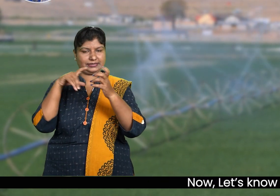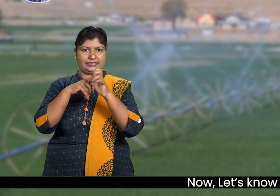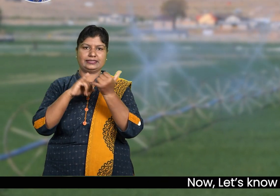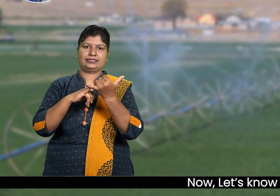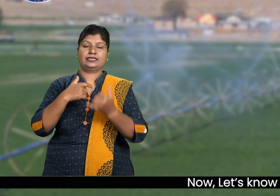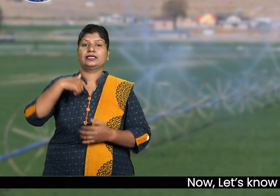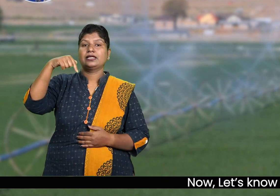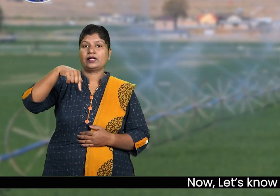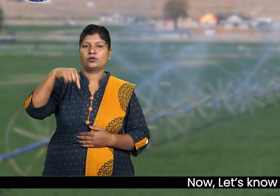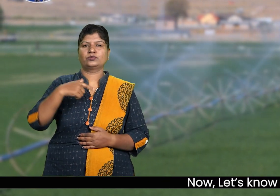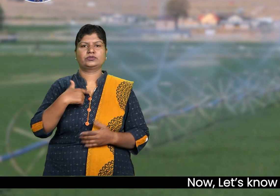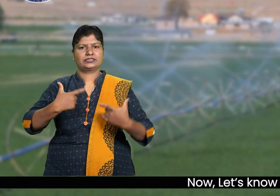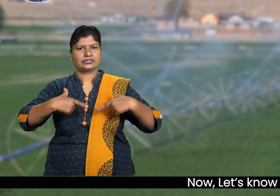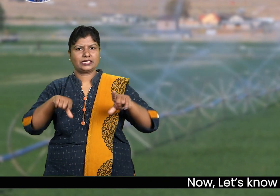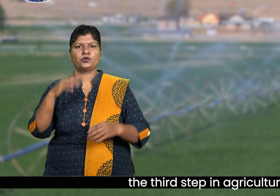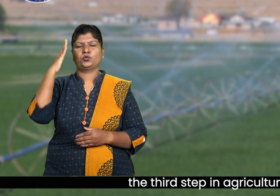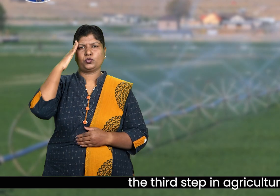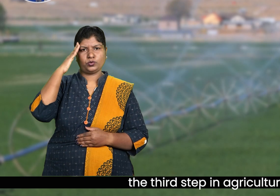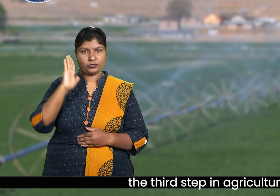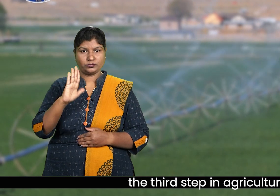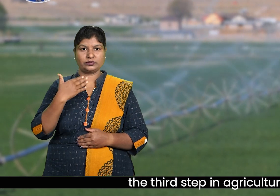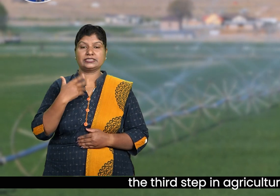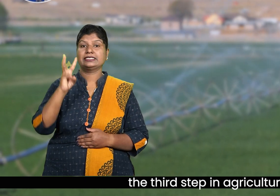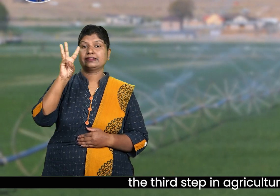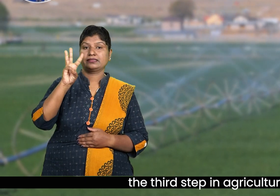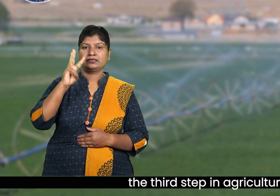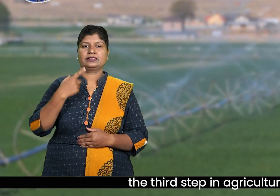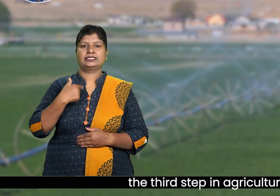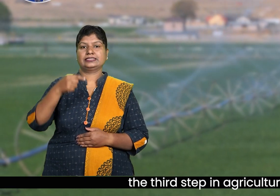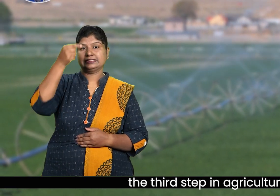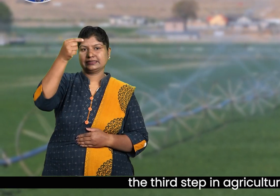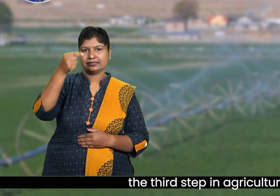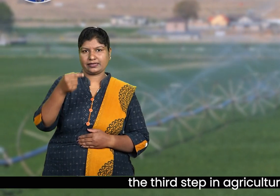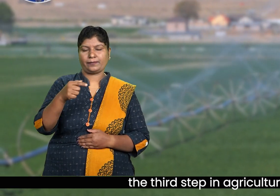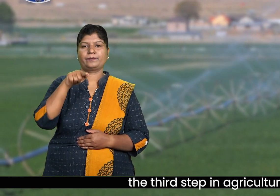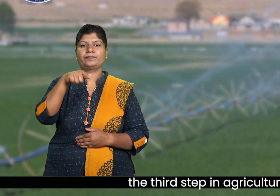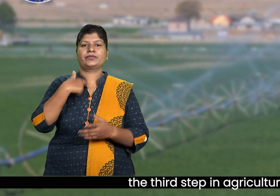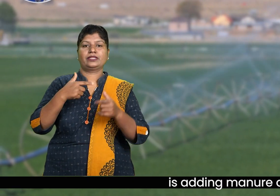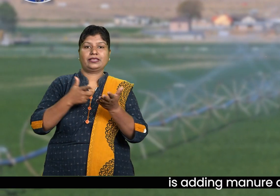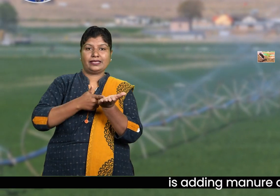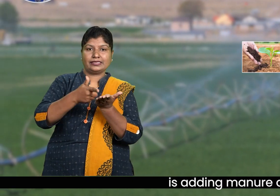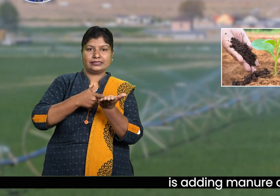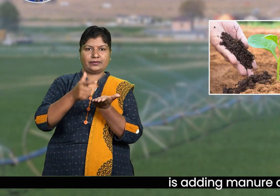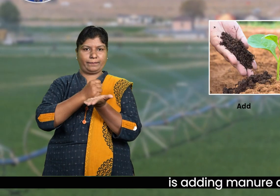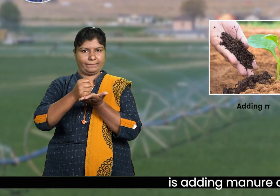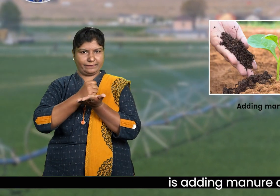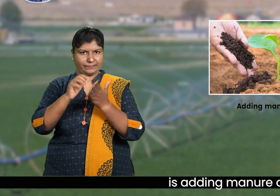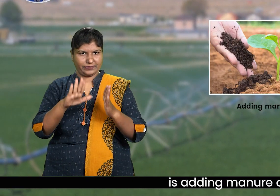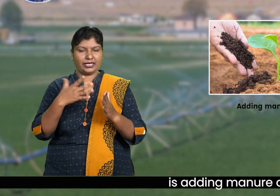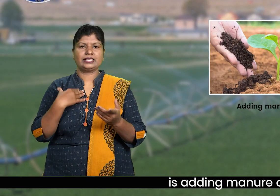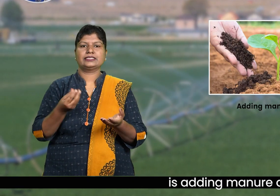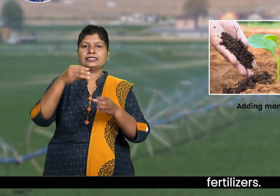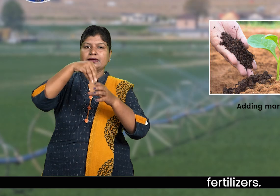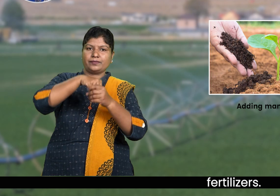Now, let's know the third step in agricultural practice is adding